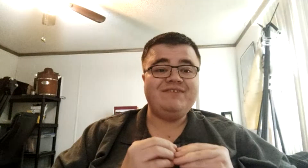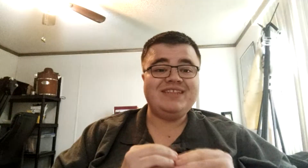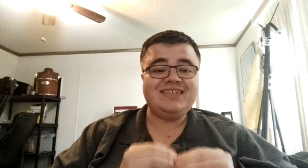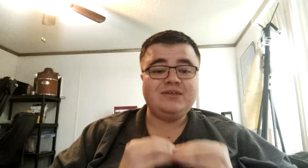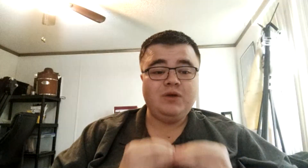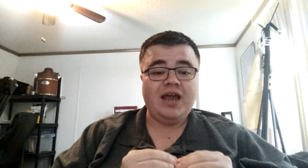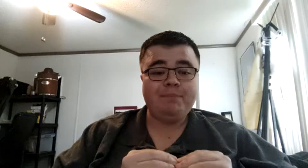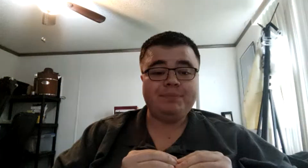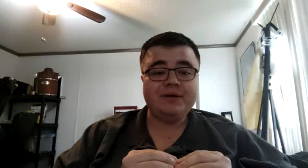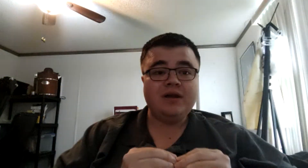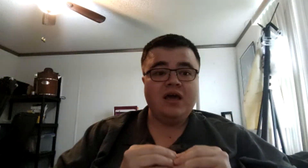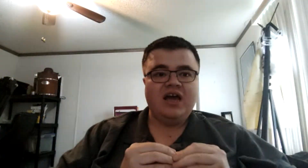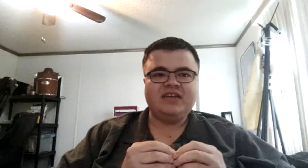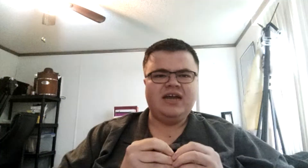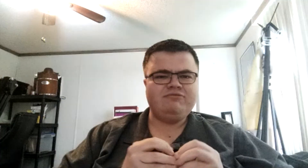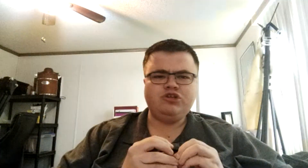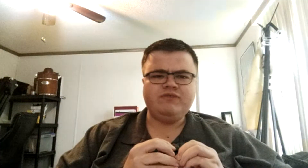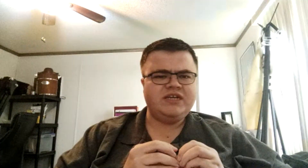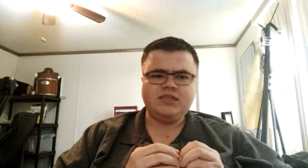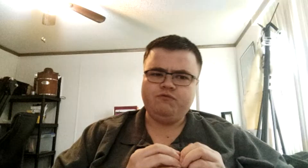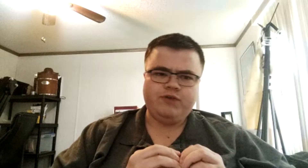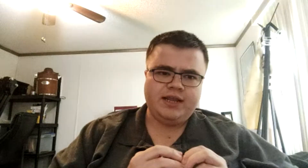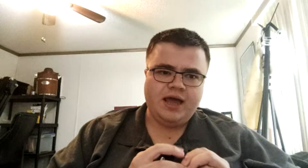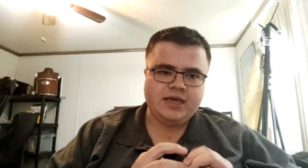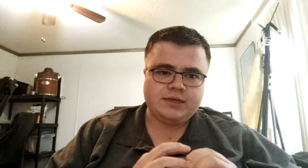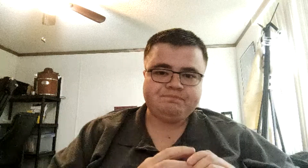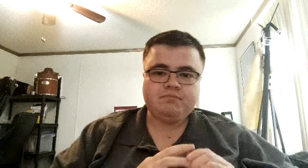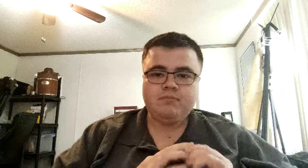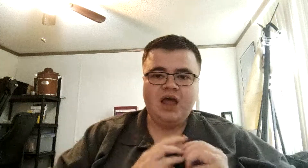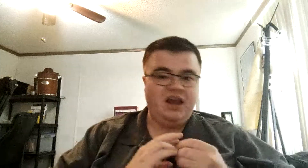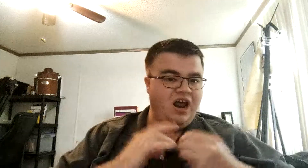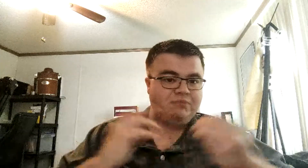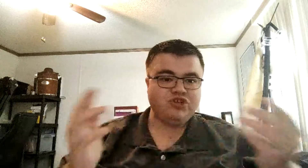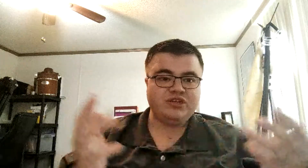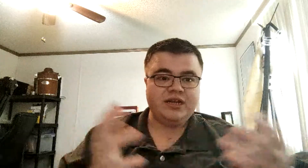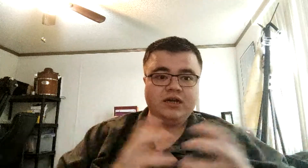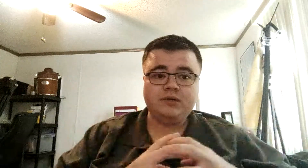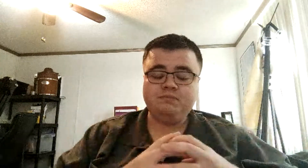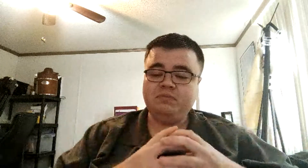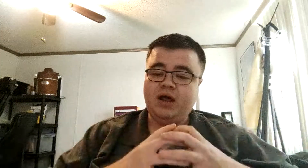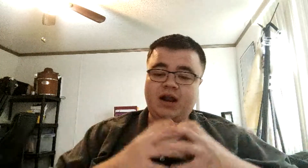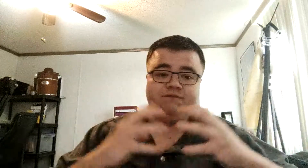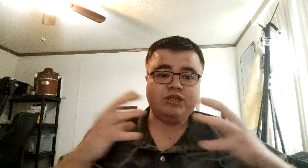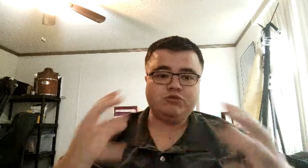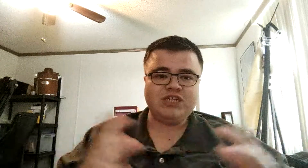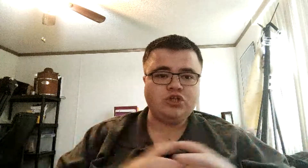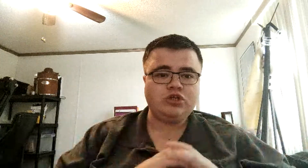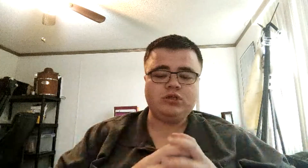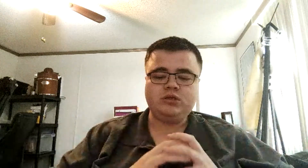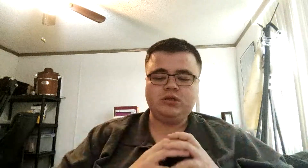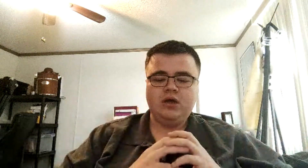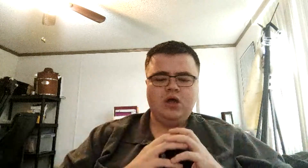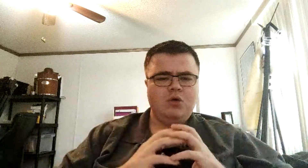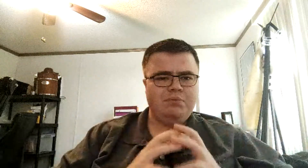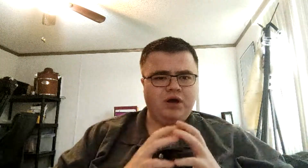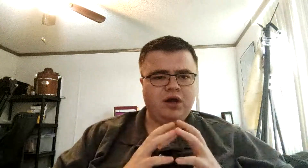that this happened, and deaf children doesn't really like a lot of understanding, a lot of frustrations, but